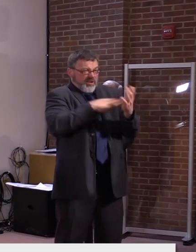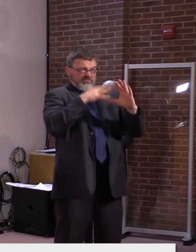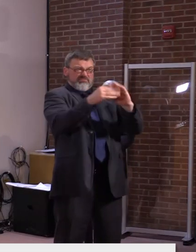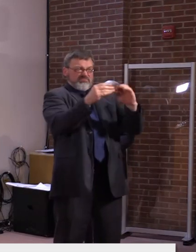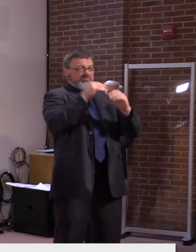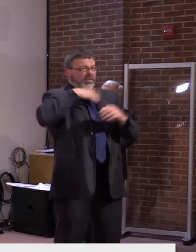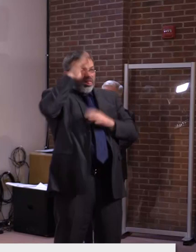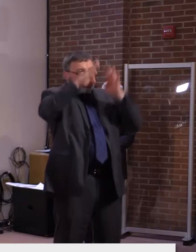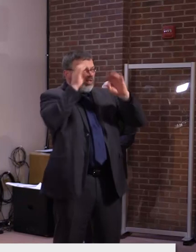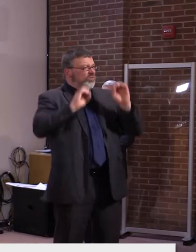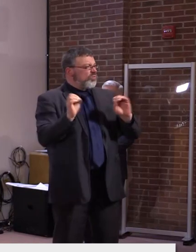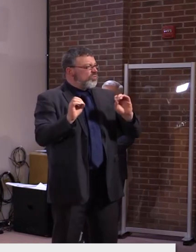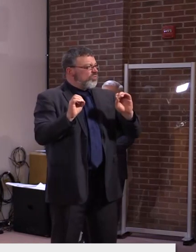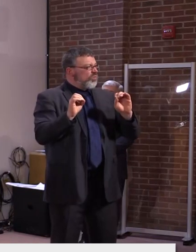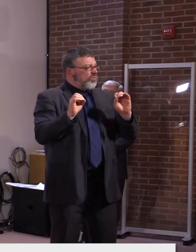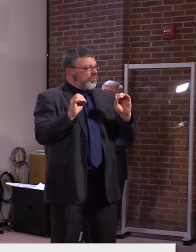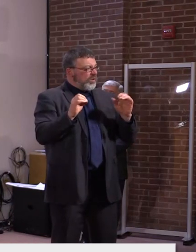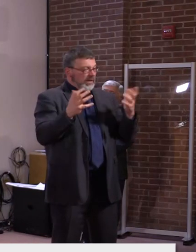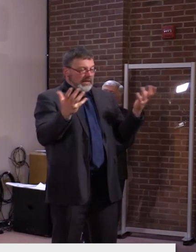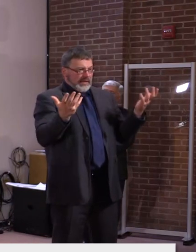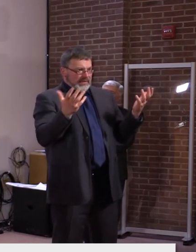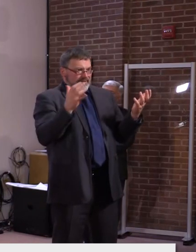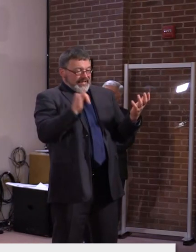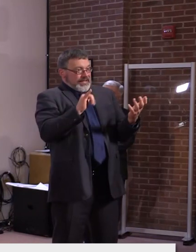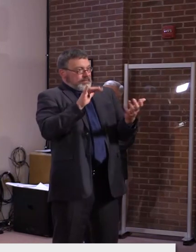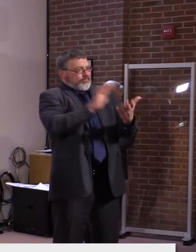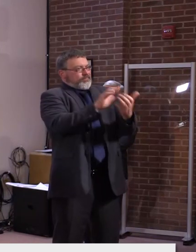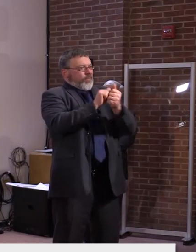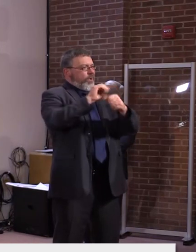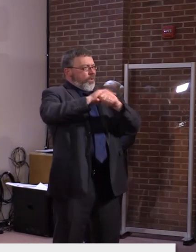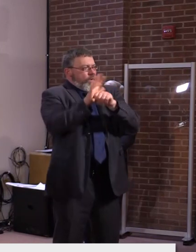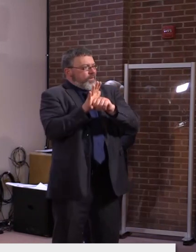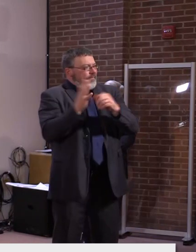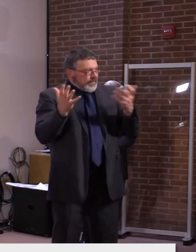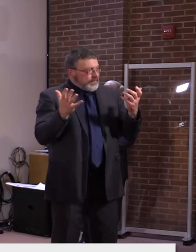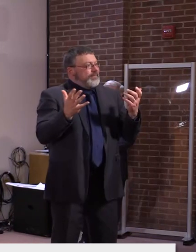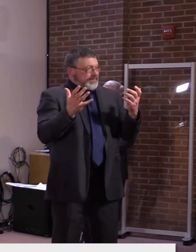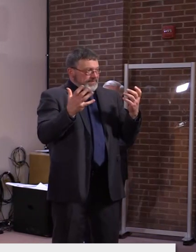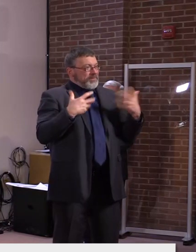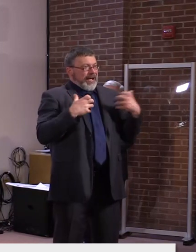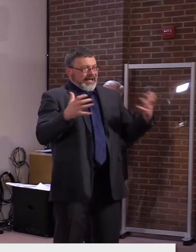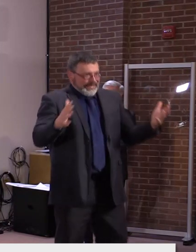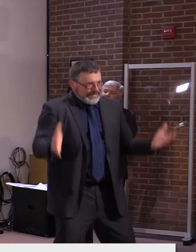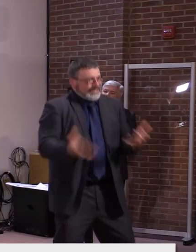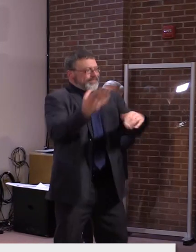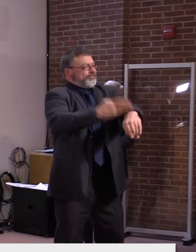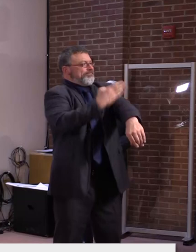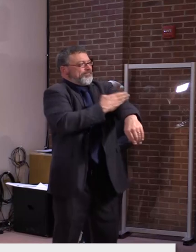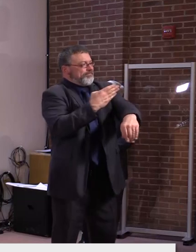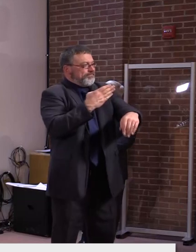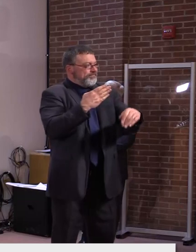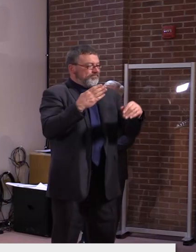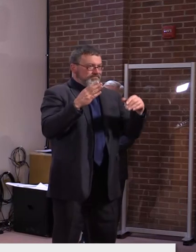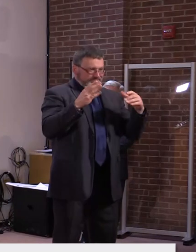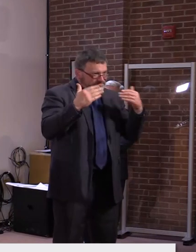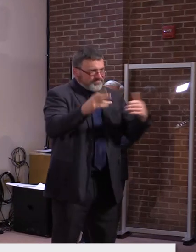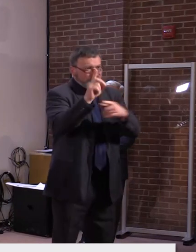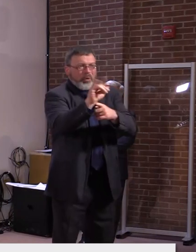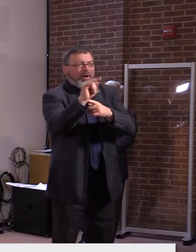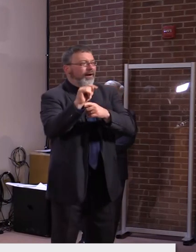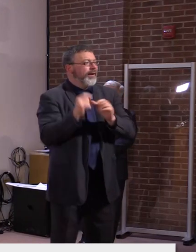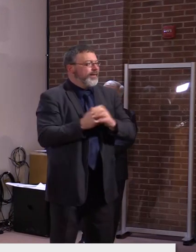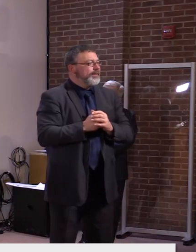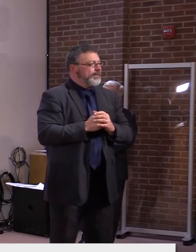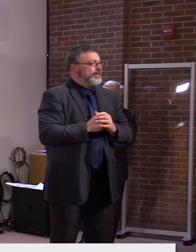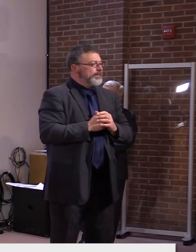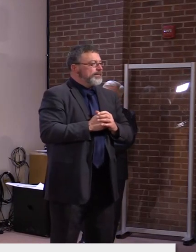facing. And when we see an opportunity to make things better, we move forward with that. Again, I